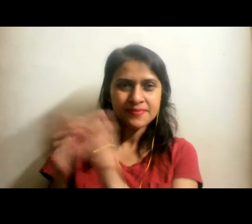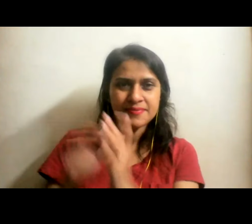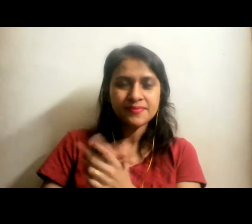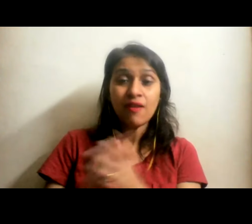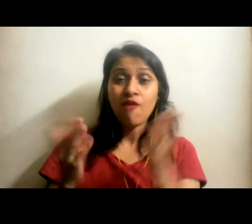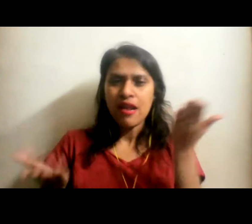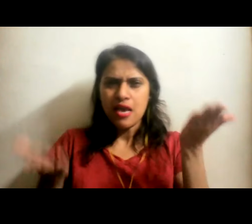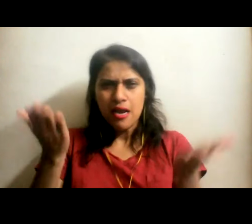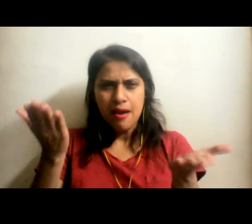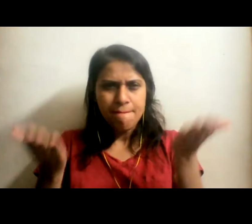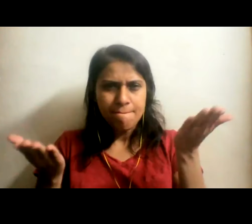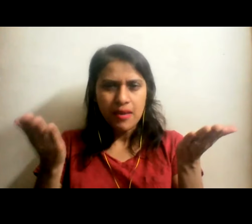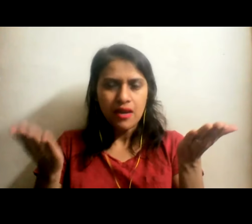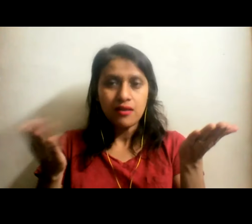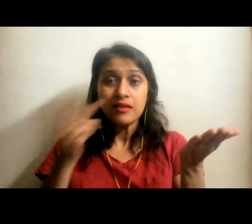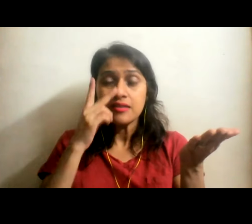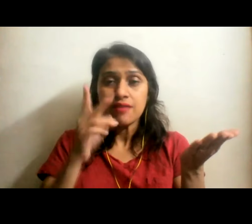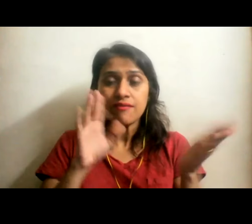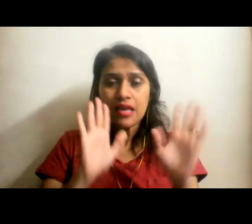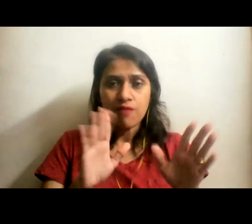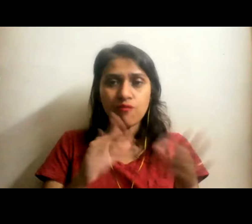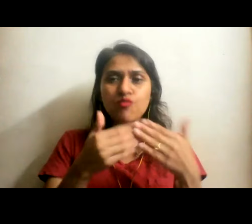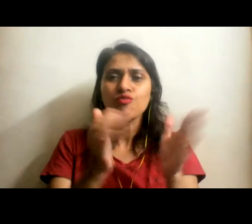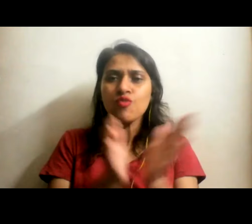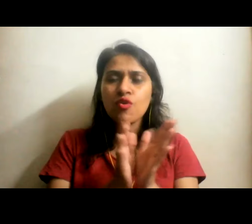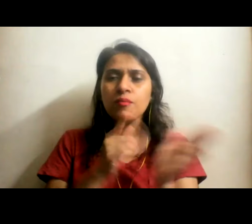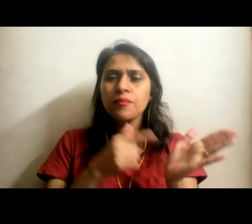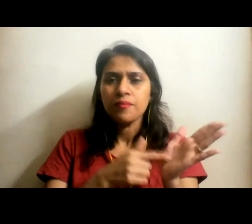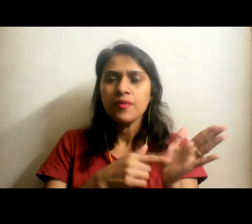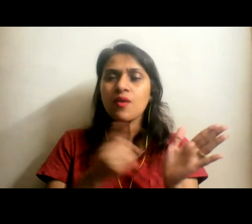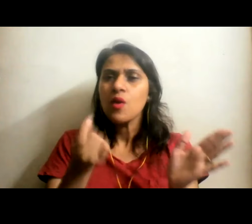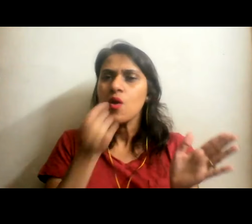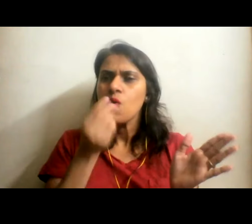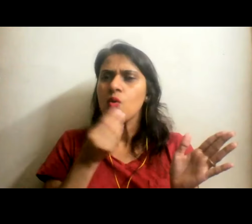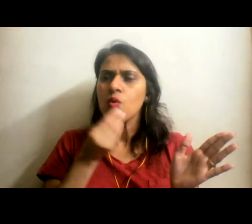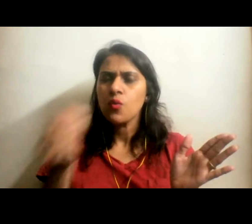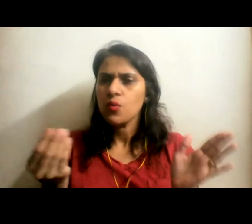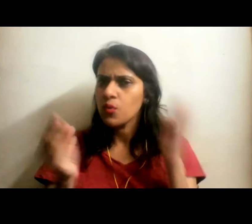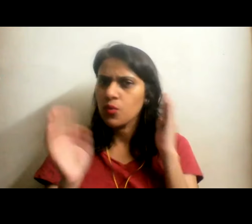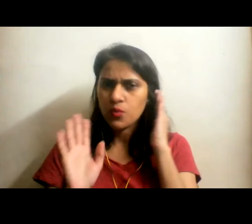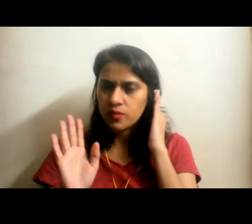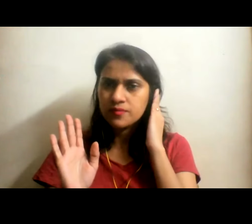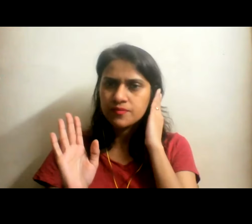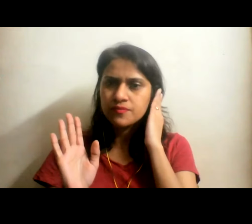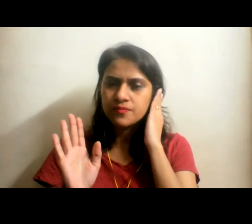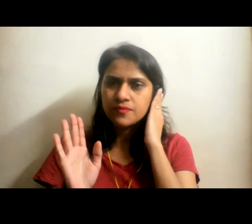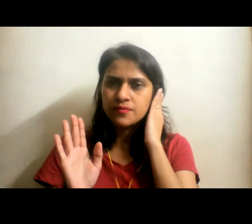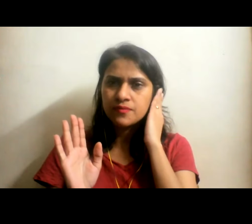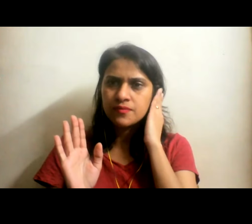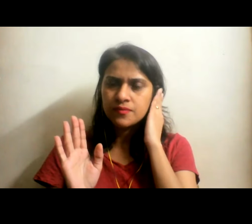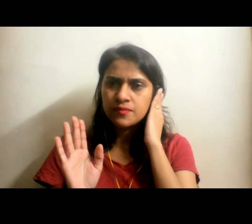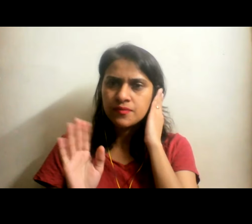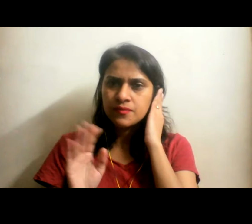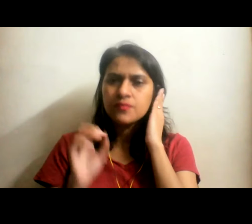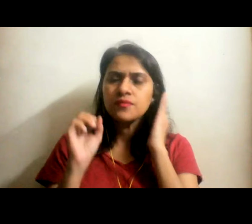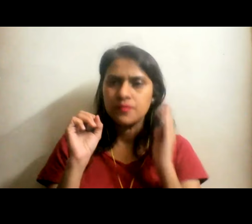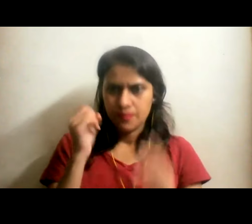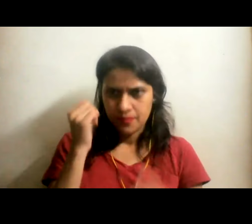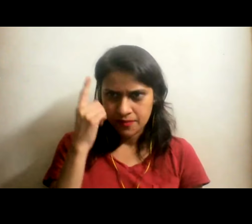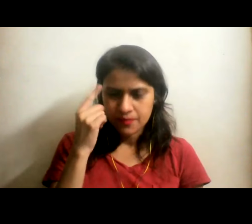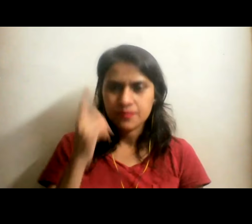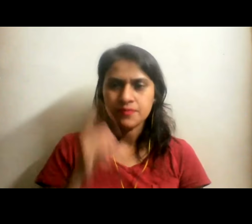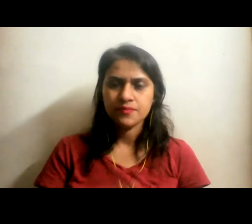comparison, you also have to have a group where that painkiller is not being given. Okay. Are you getting my point? Usually